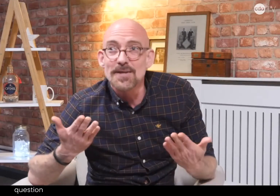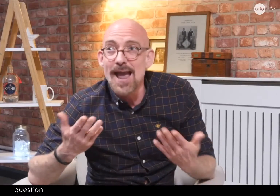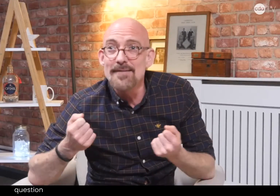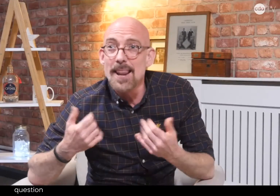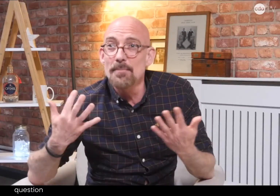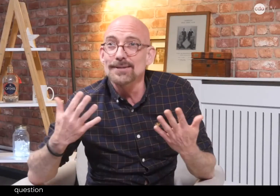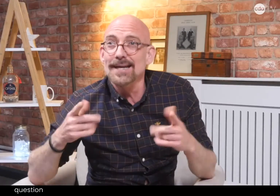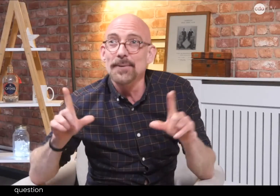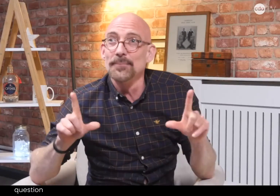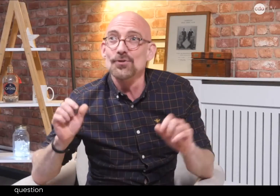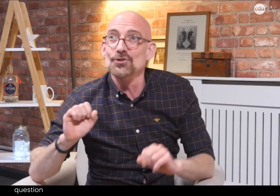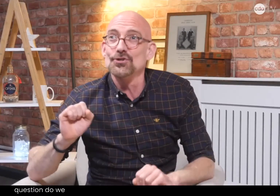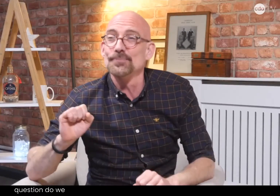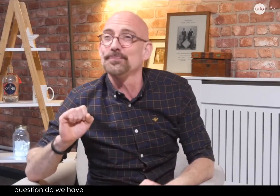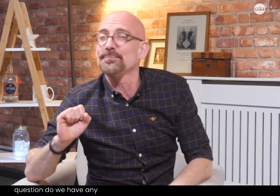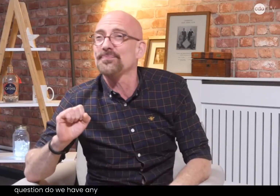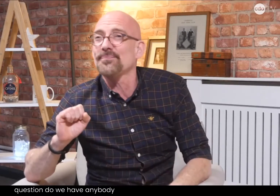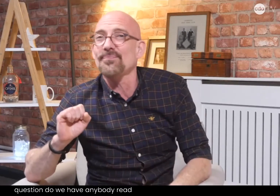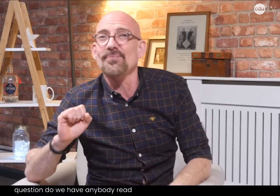have anybody ready?